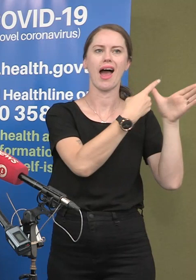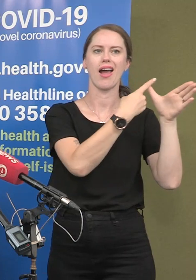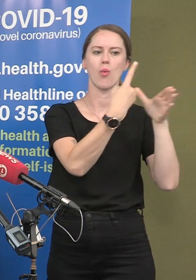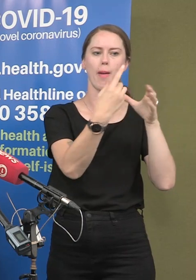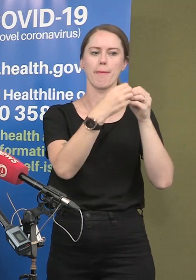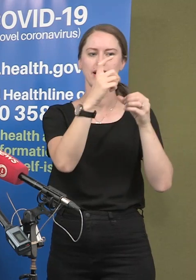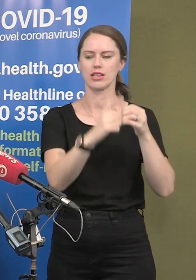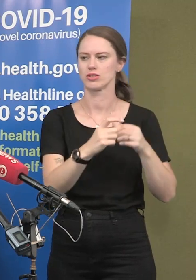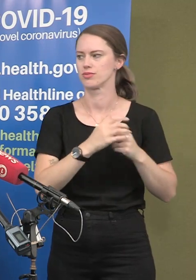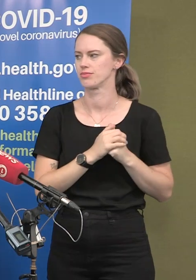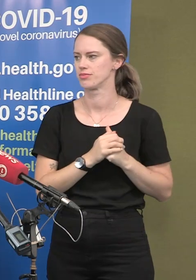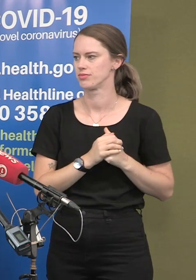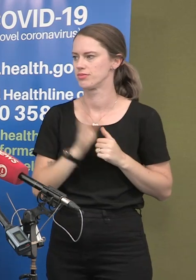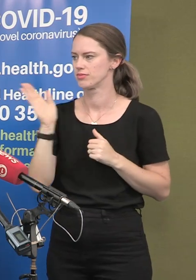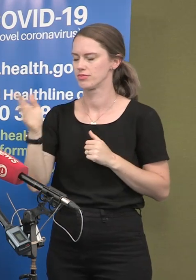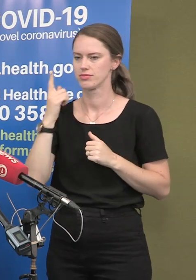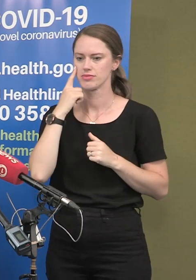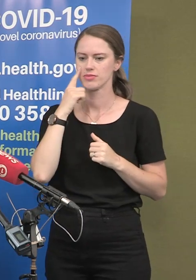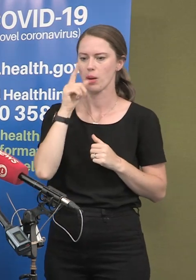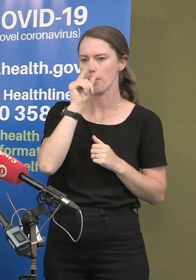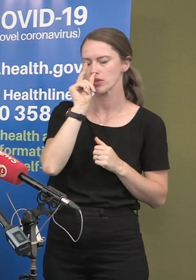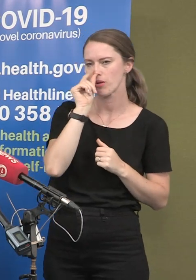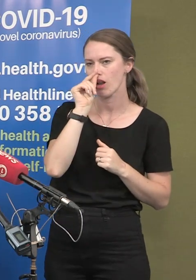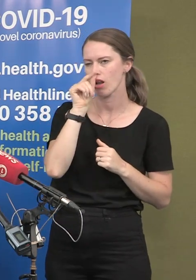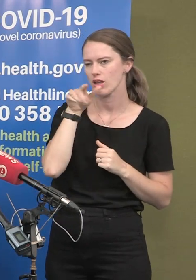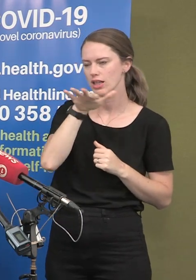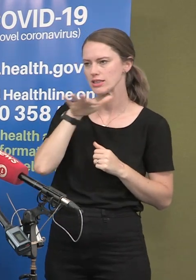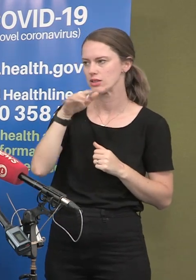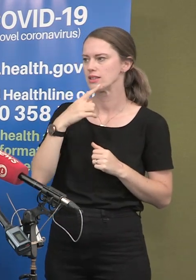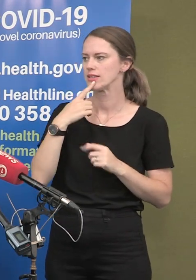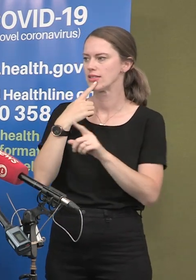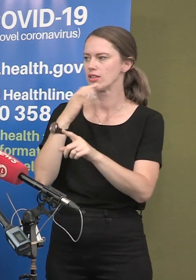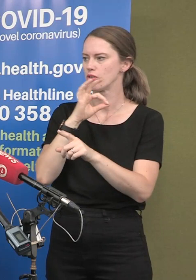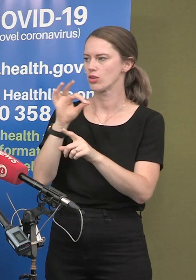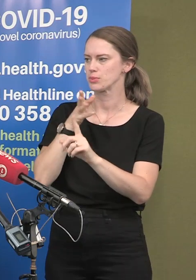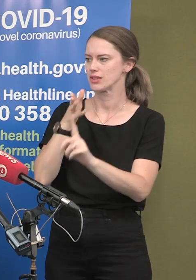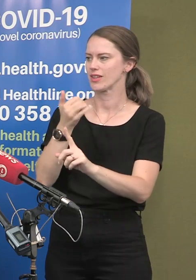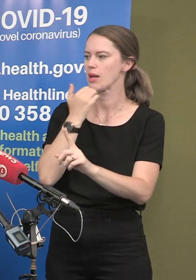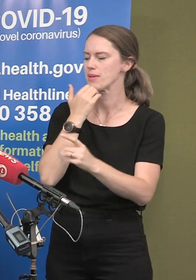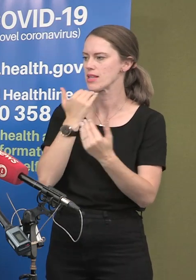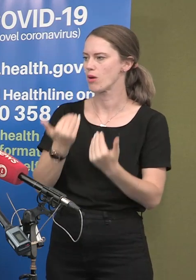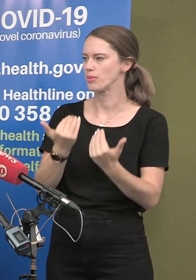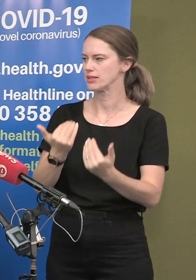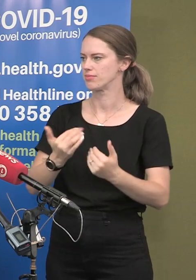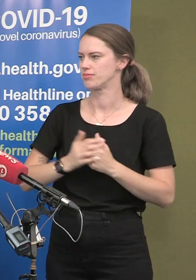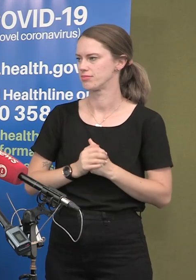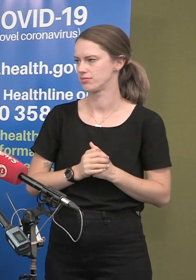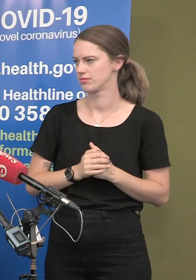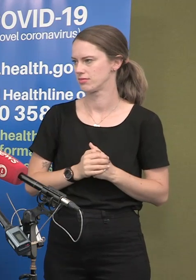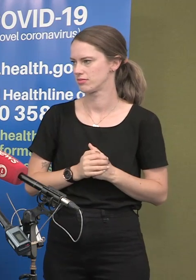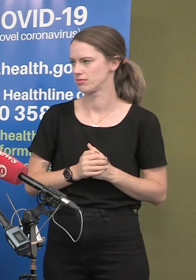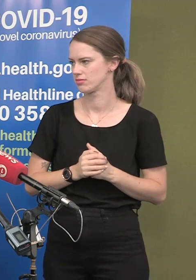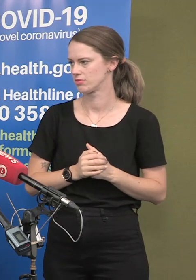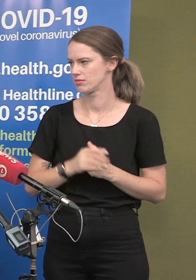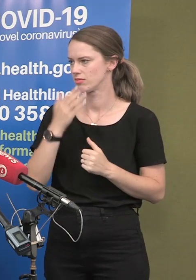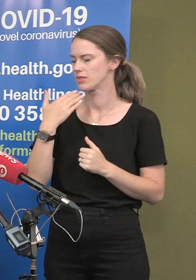countries. If we look at suspected cases and probable cases, I think you said you didn't have exact data on that at the moment, but can you just break those